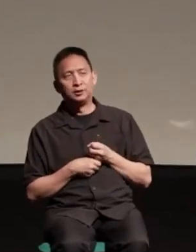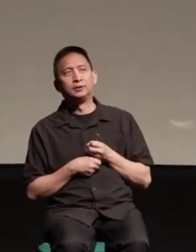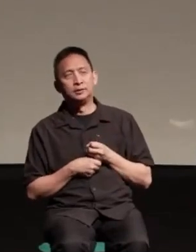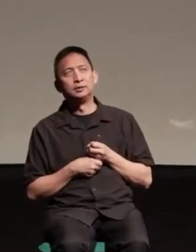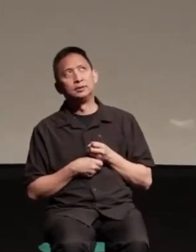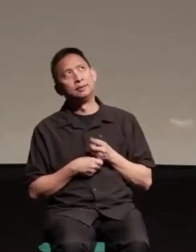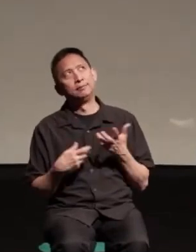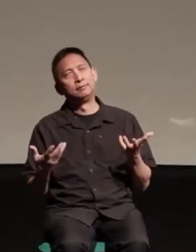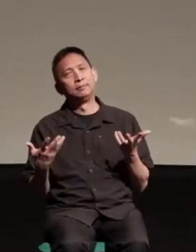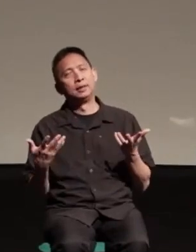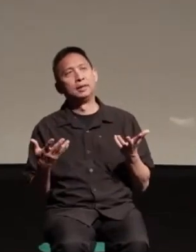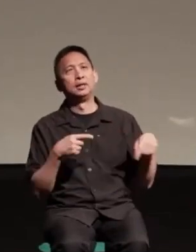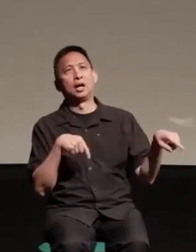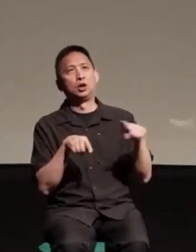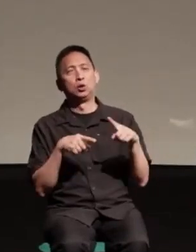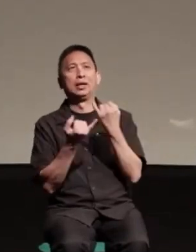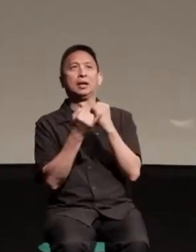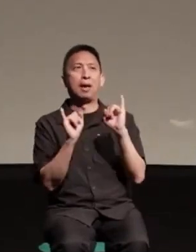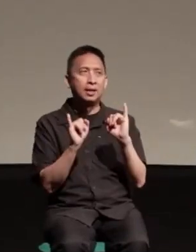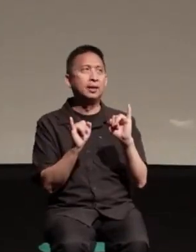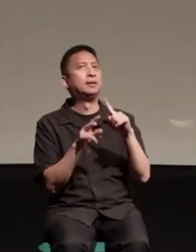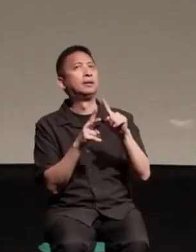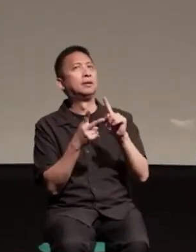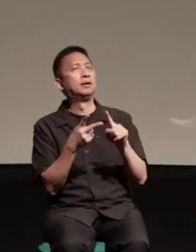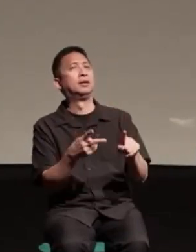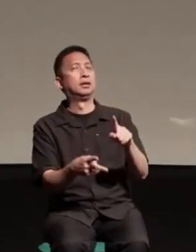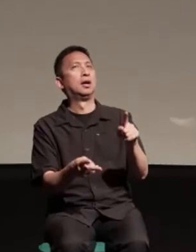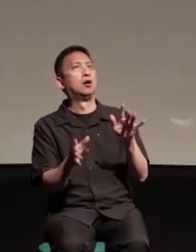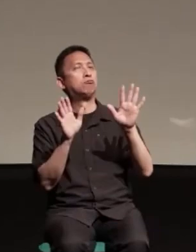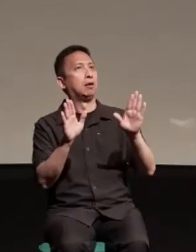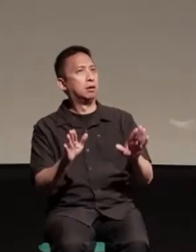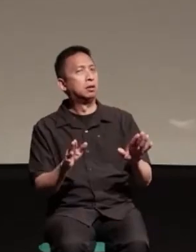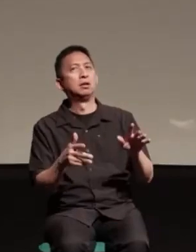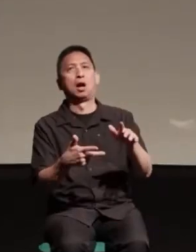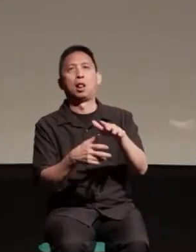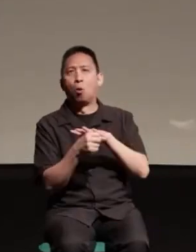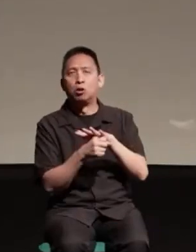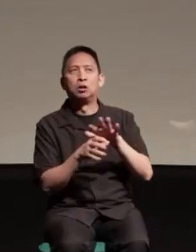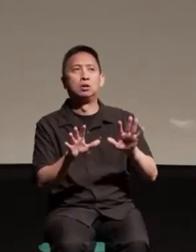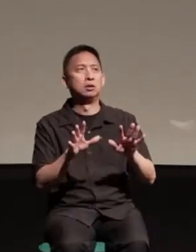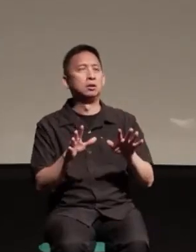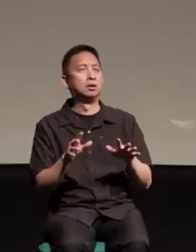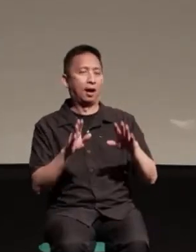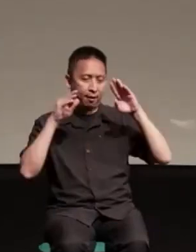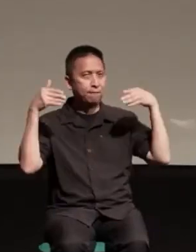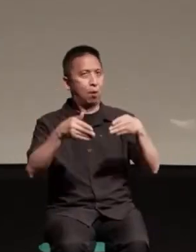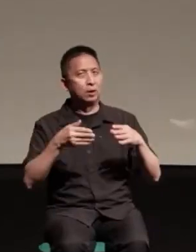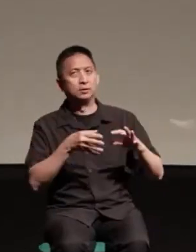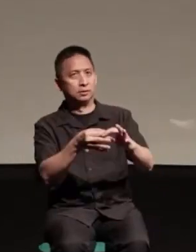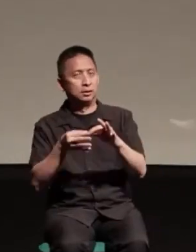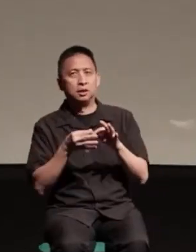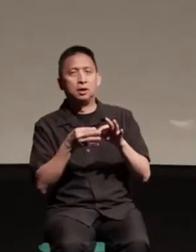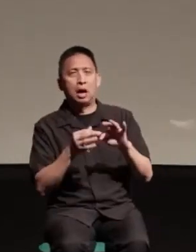to be independent, credible, and localism, and trying to lean into local engagement and local